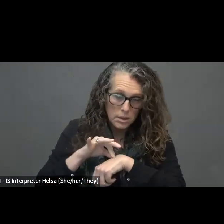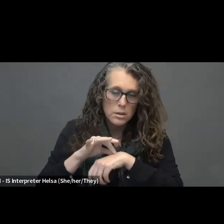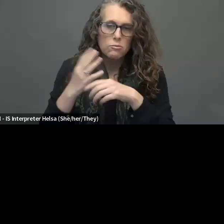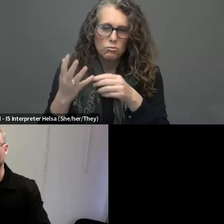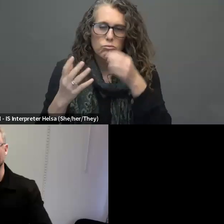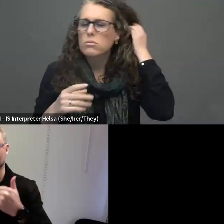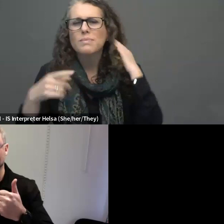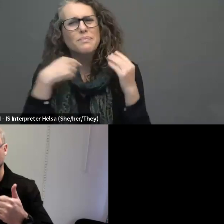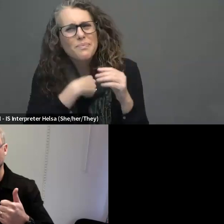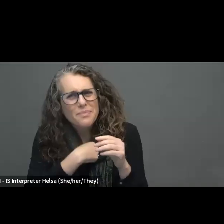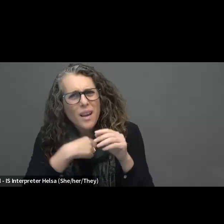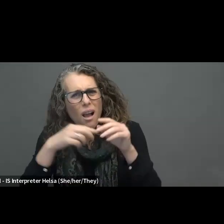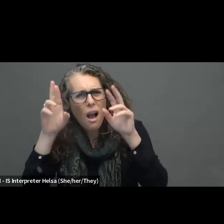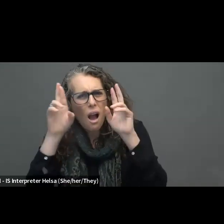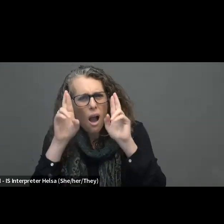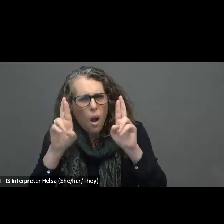I hope the